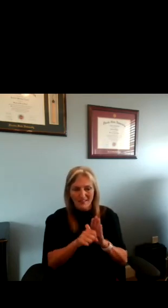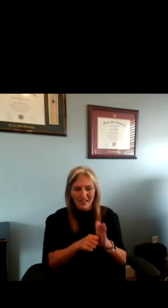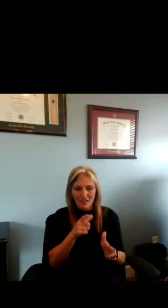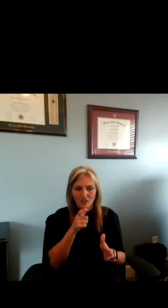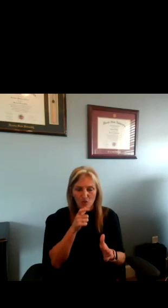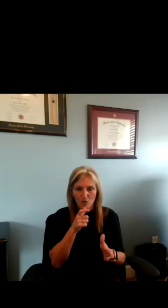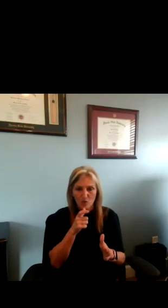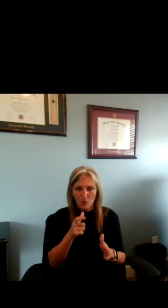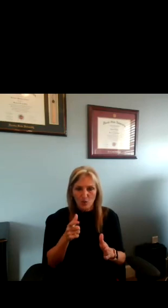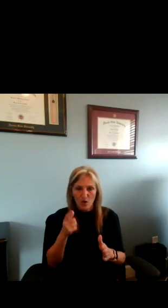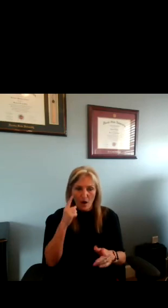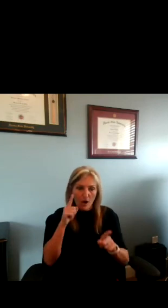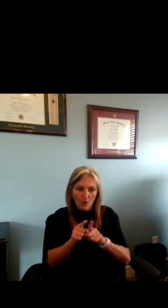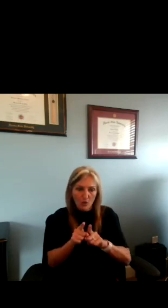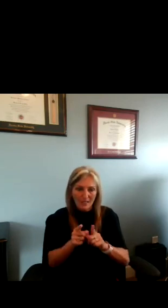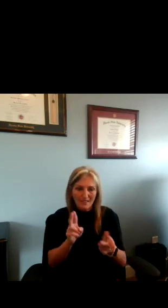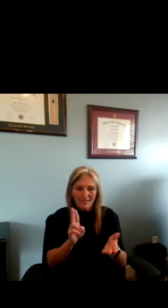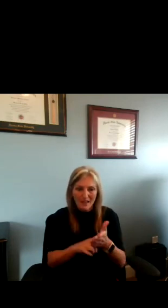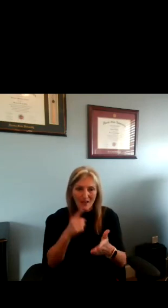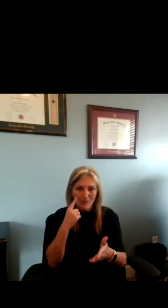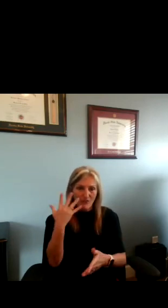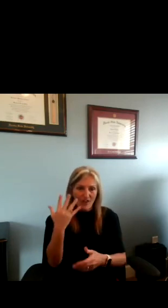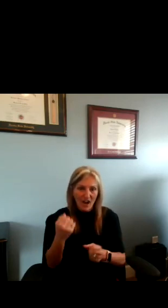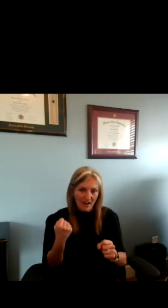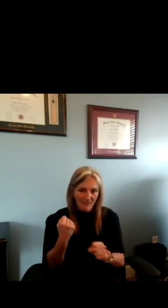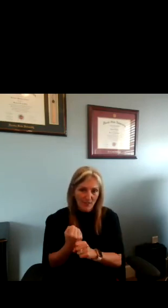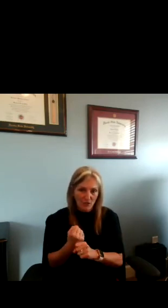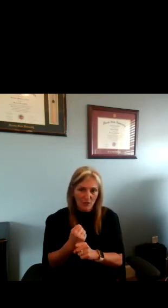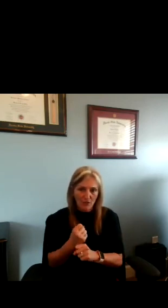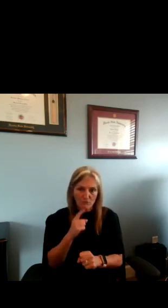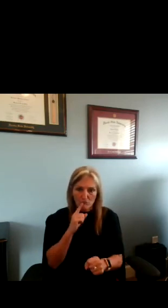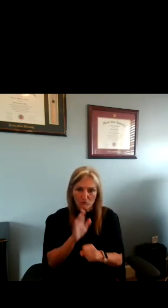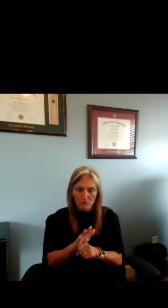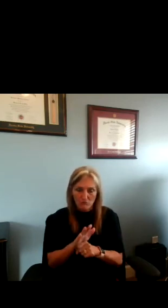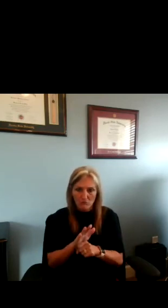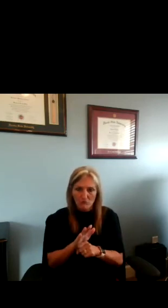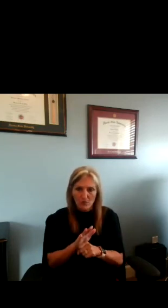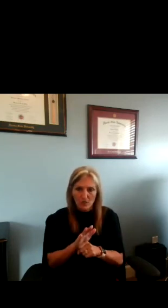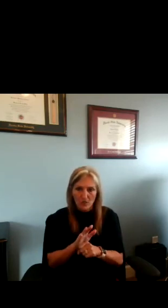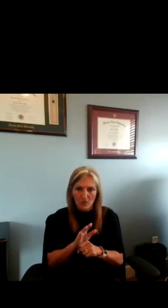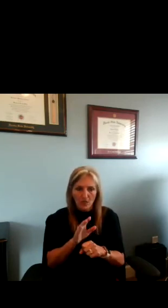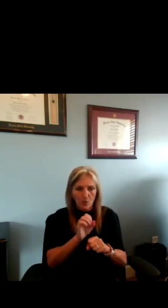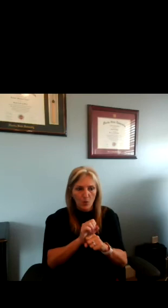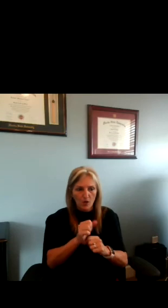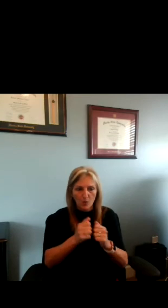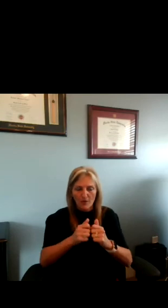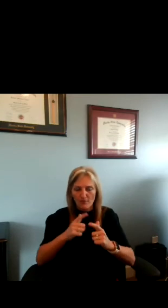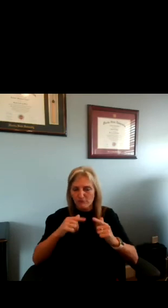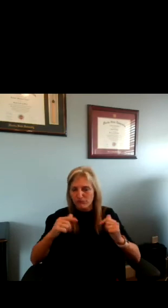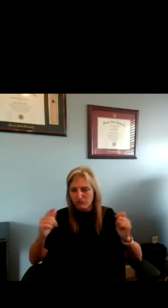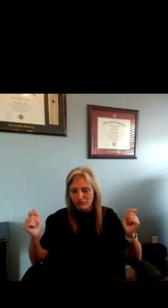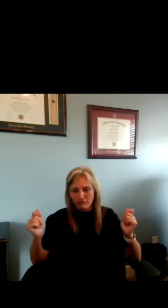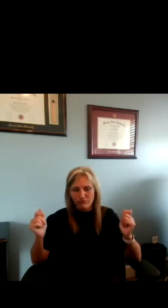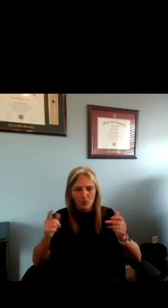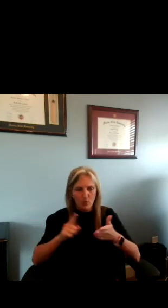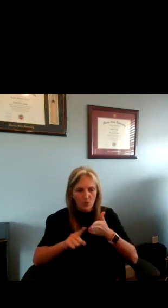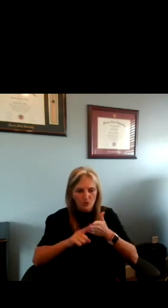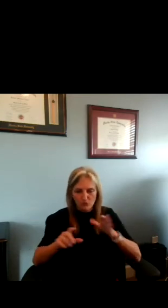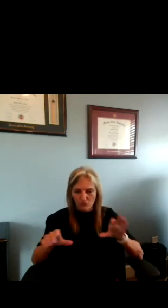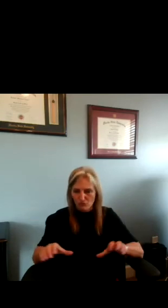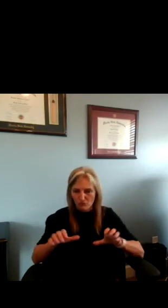agreed to sign on for a five-year commitment that included working with Urban across a variety of research and policy activities that I'll talk more